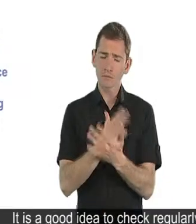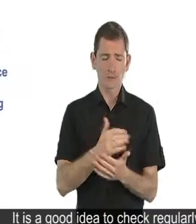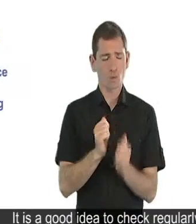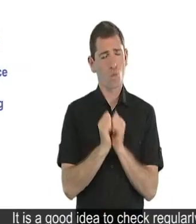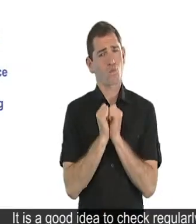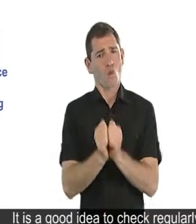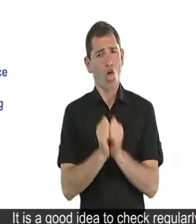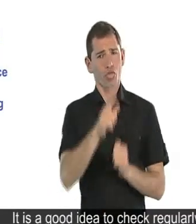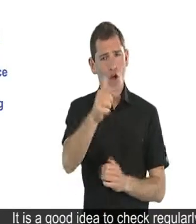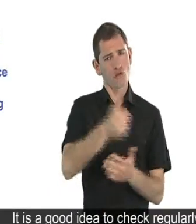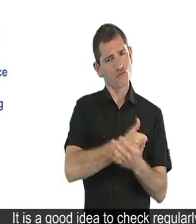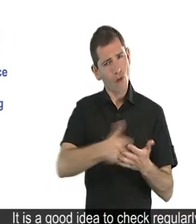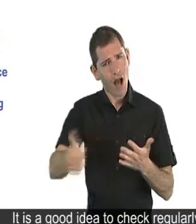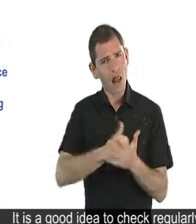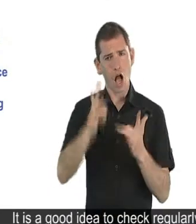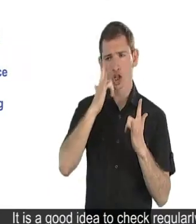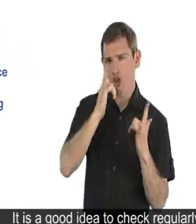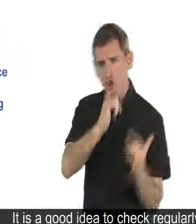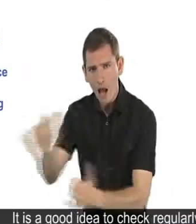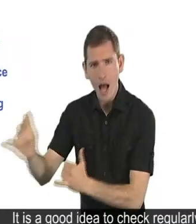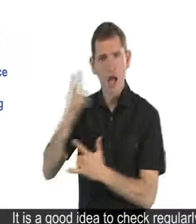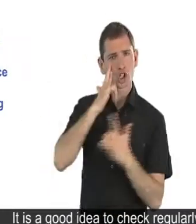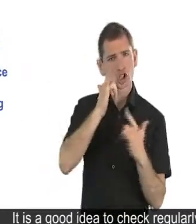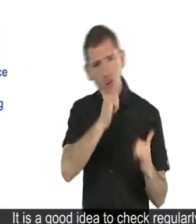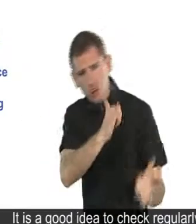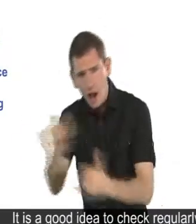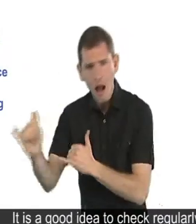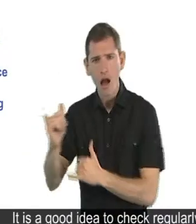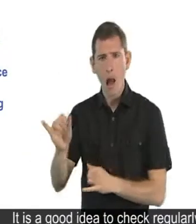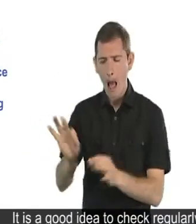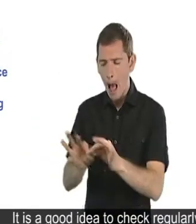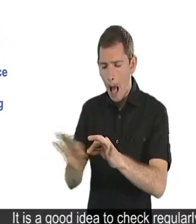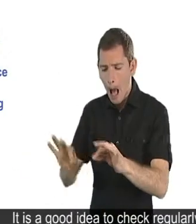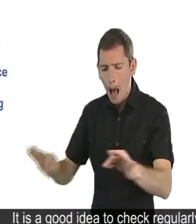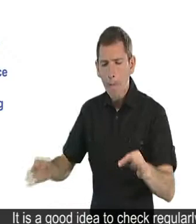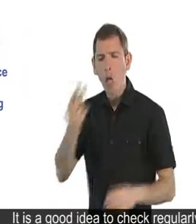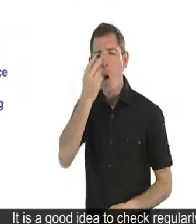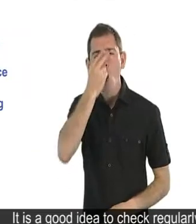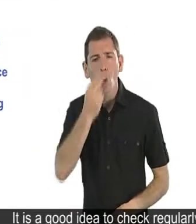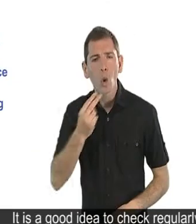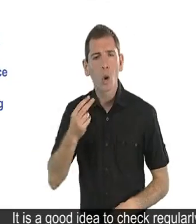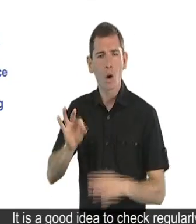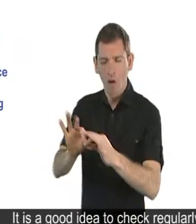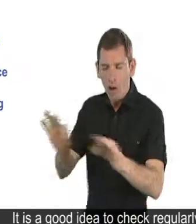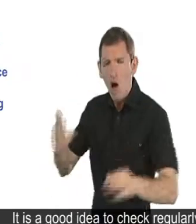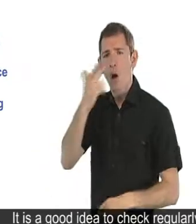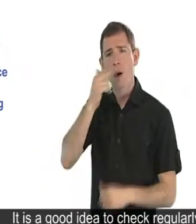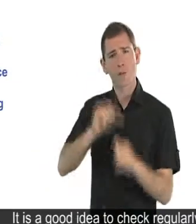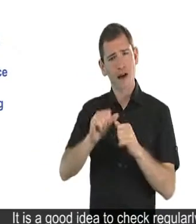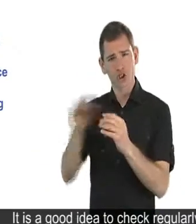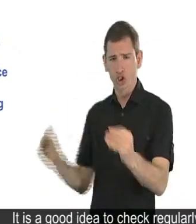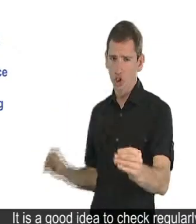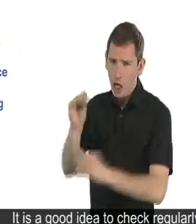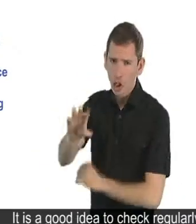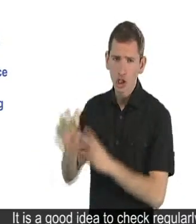It is a good idea to check regularly and replace old cables and leads, especially if they are hidden,